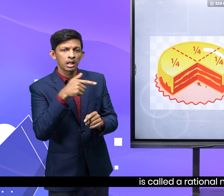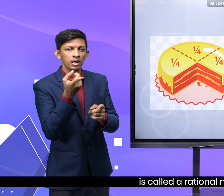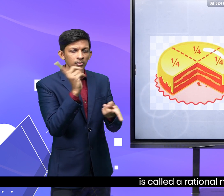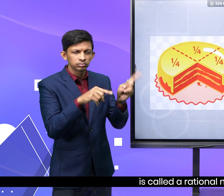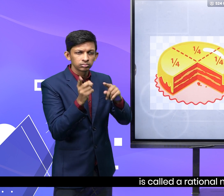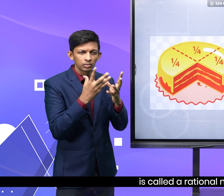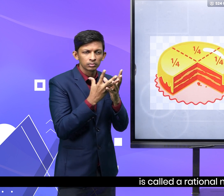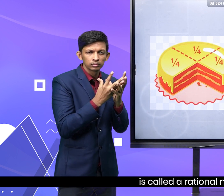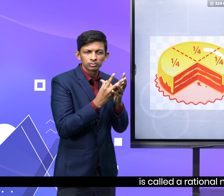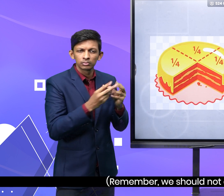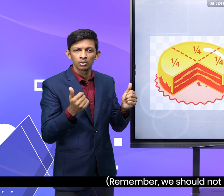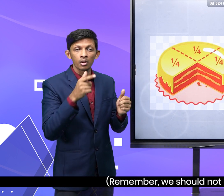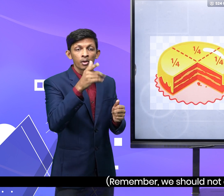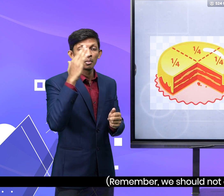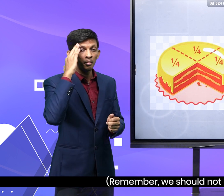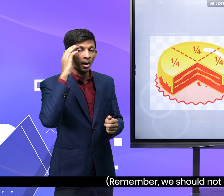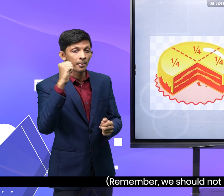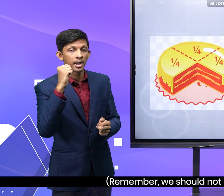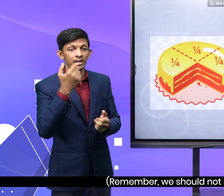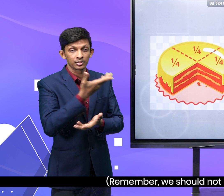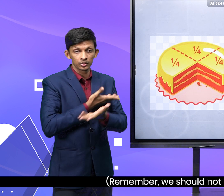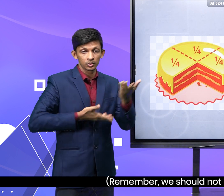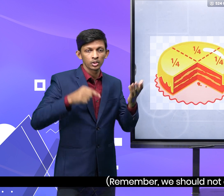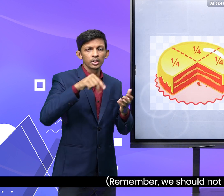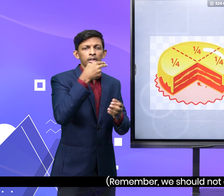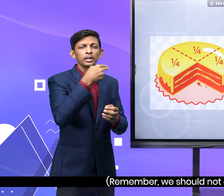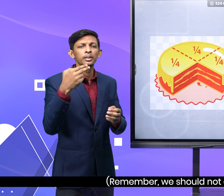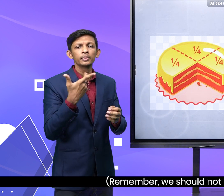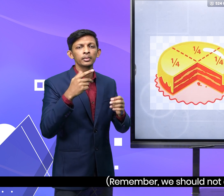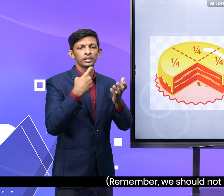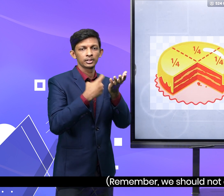number. Remember, we should not divide by 0.